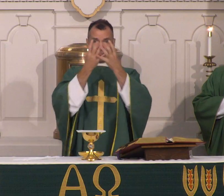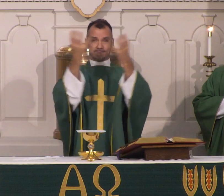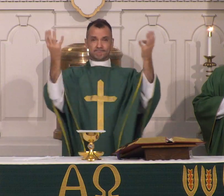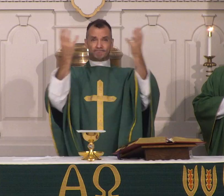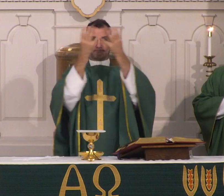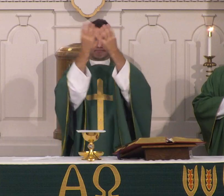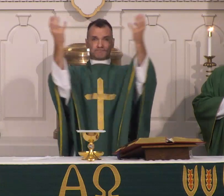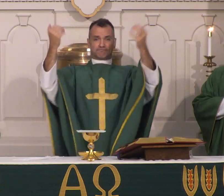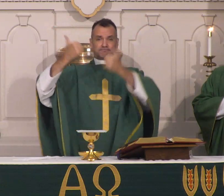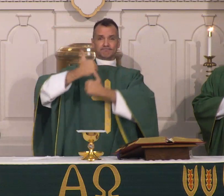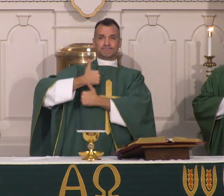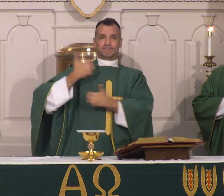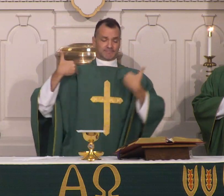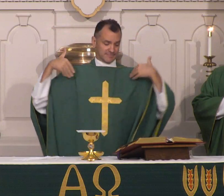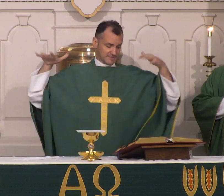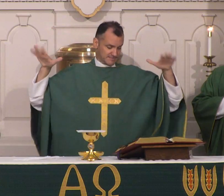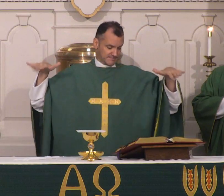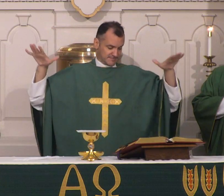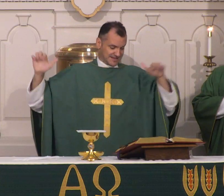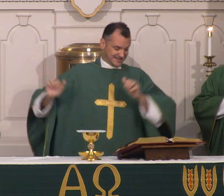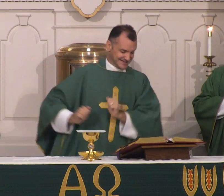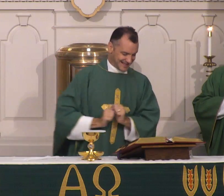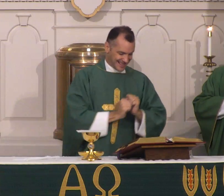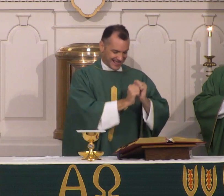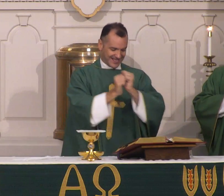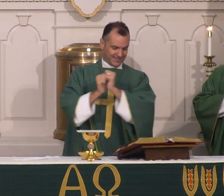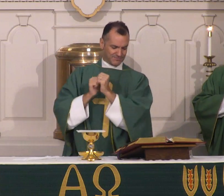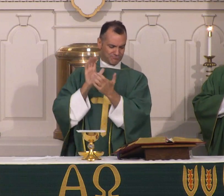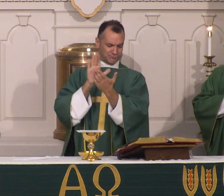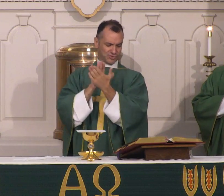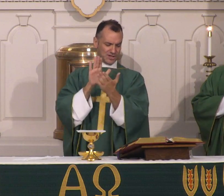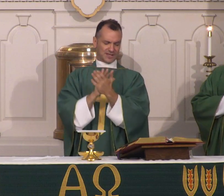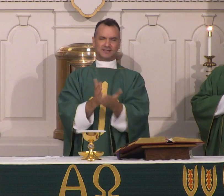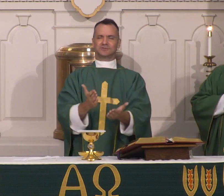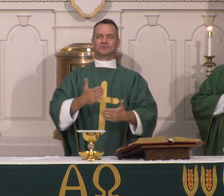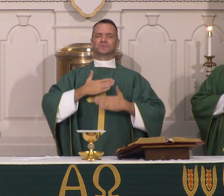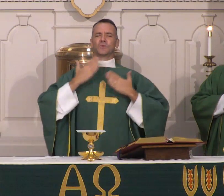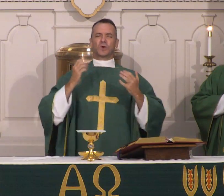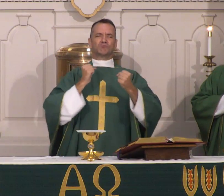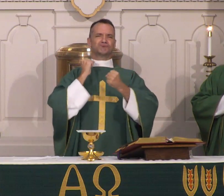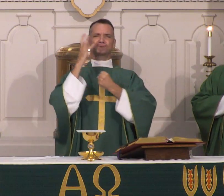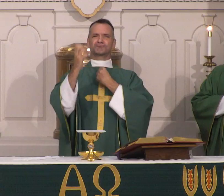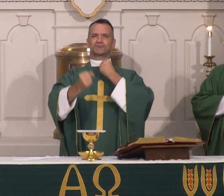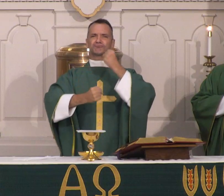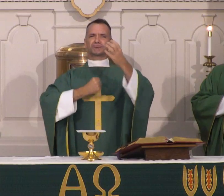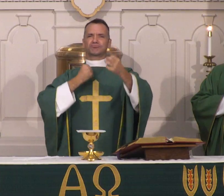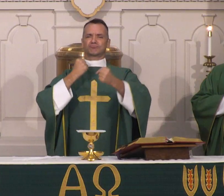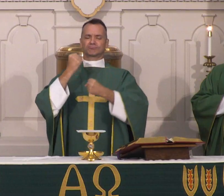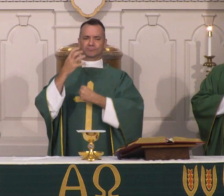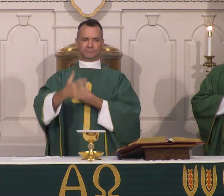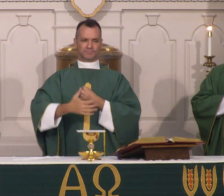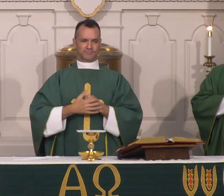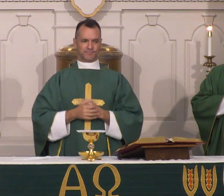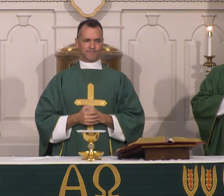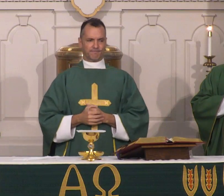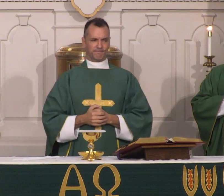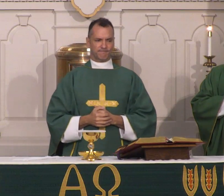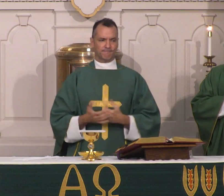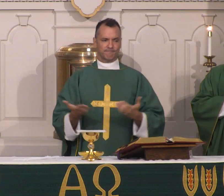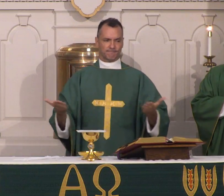And so, in company with the choirs of angels, we praise you, and with joy we acclaim.